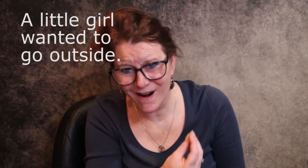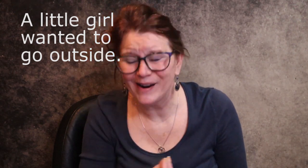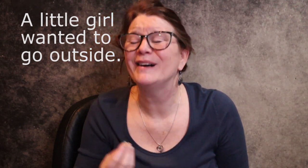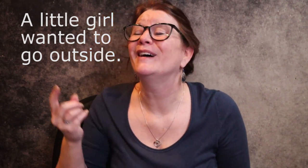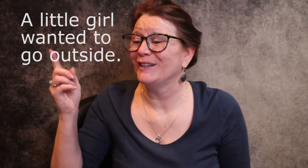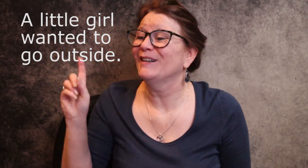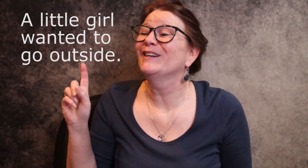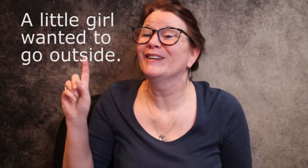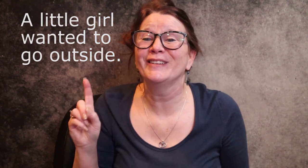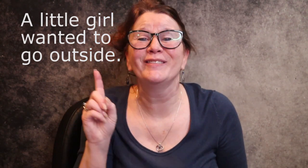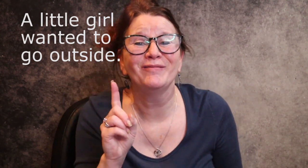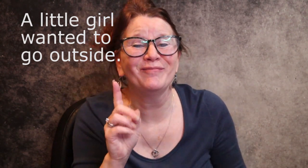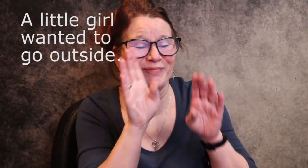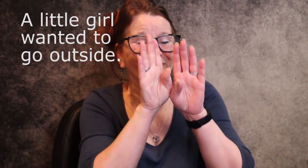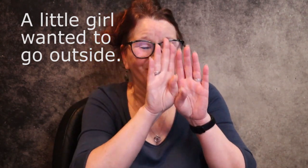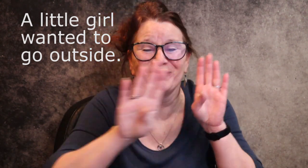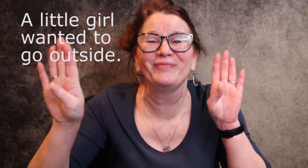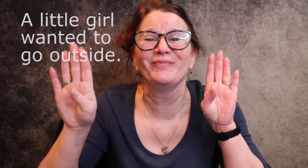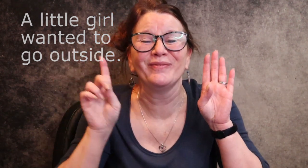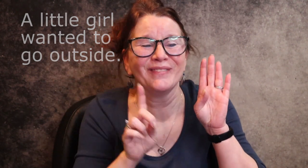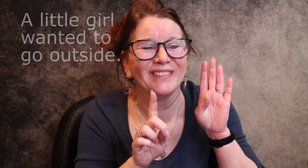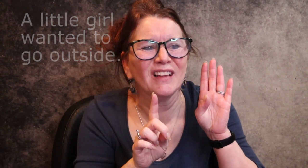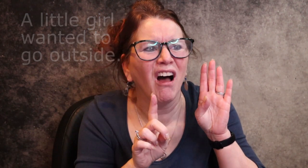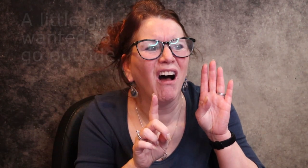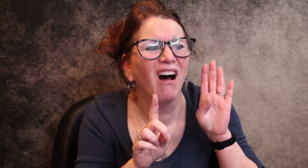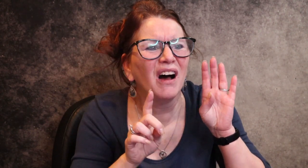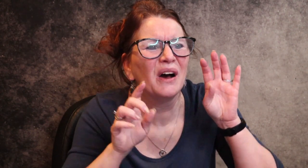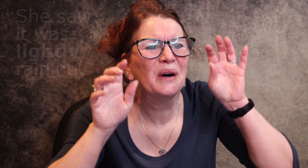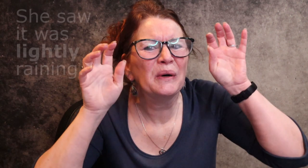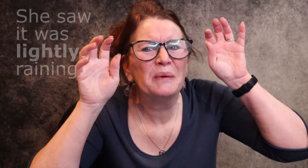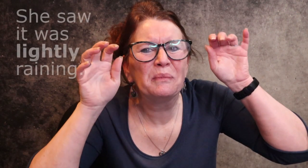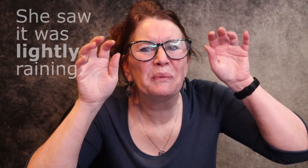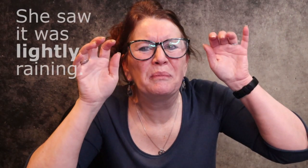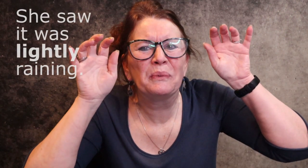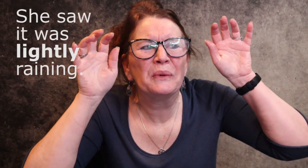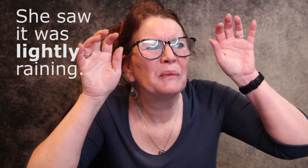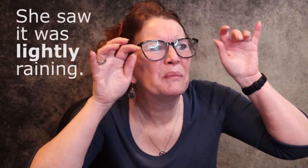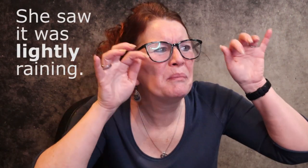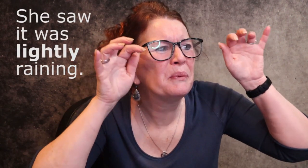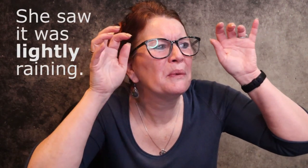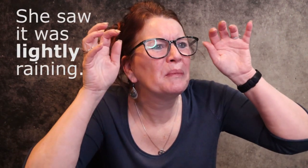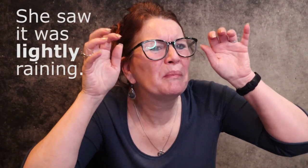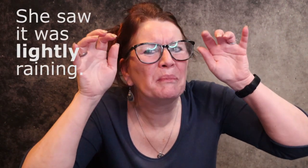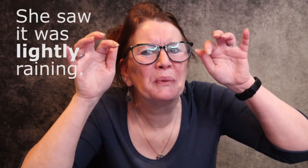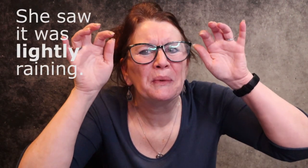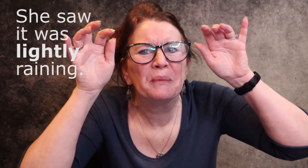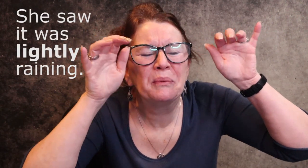el little girl wanted to go outside but when she looked out the window she was surprised to see that it was lightly raining